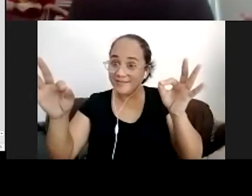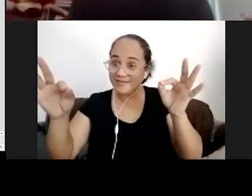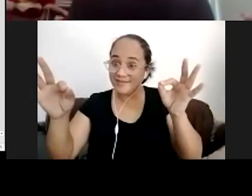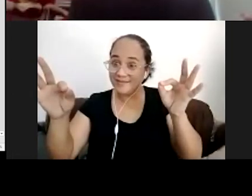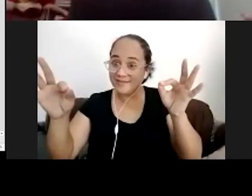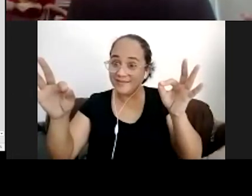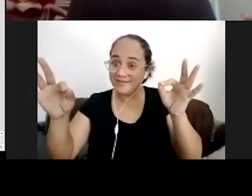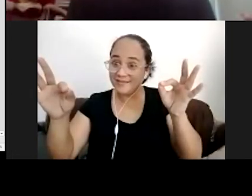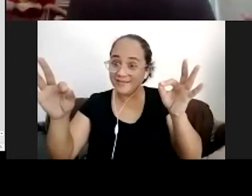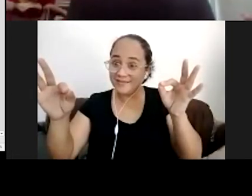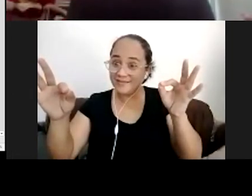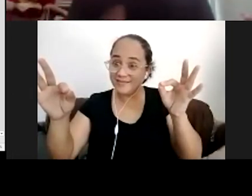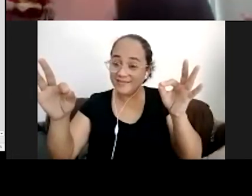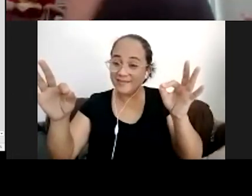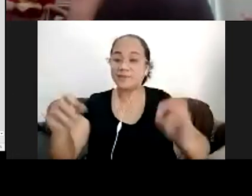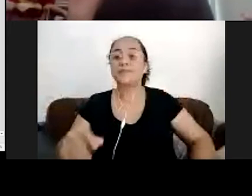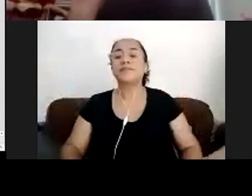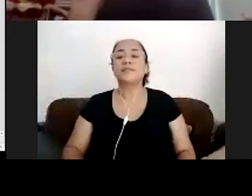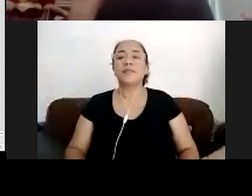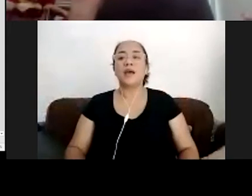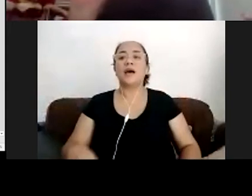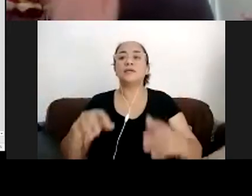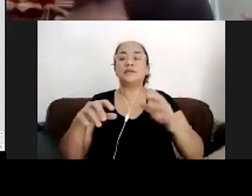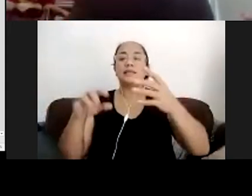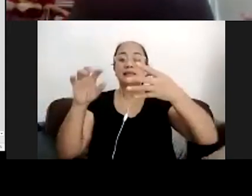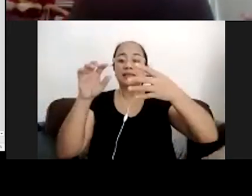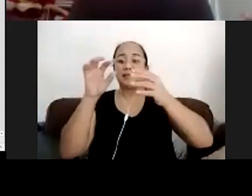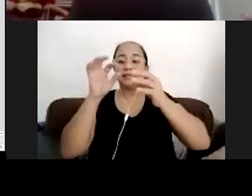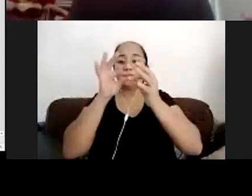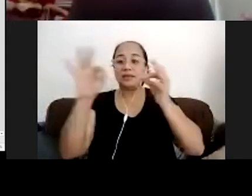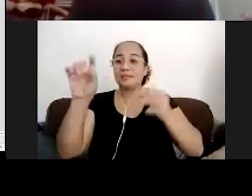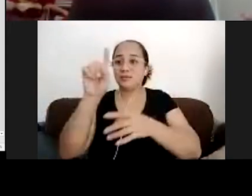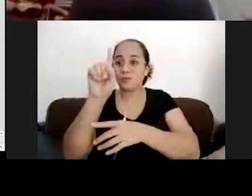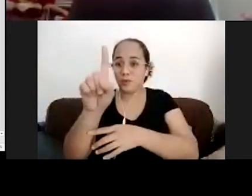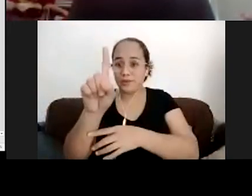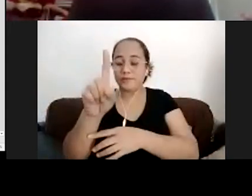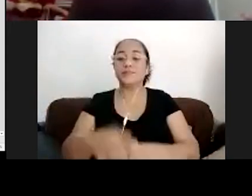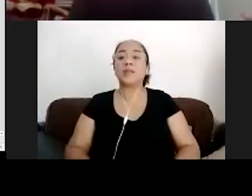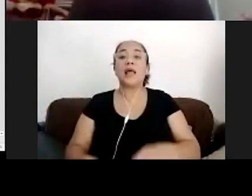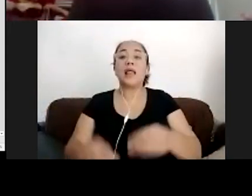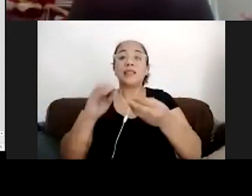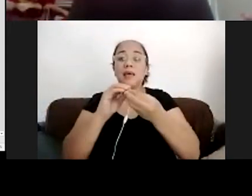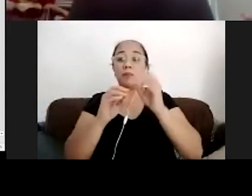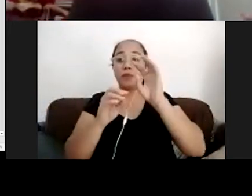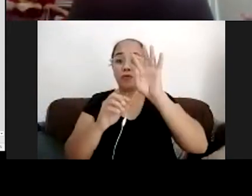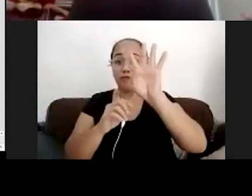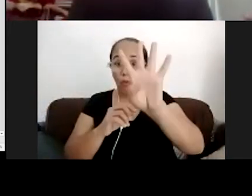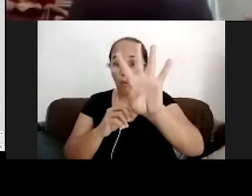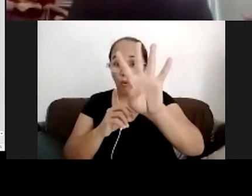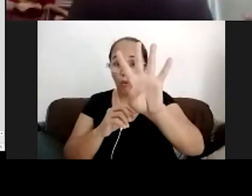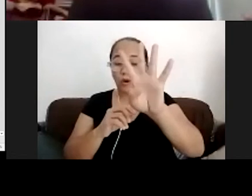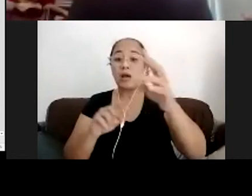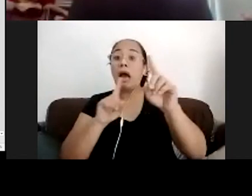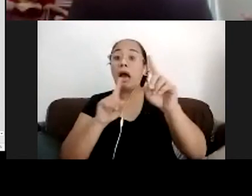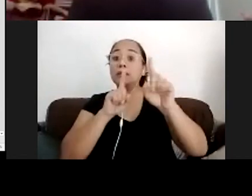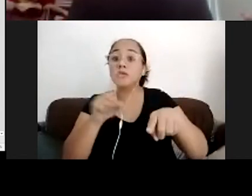So 5, sentence 1, the number 4 is none of the above.